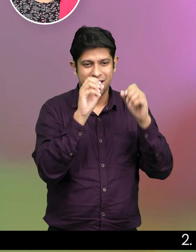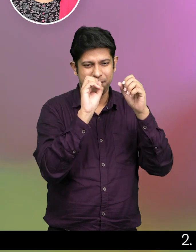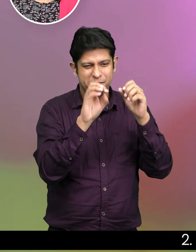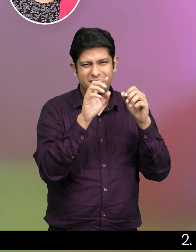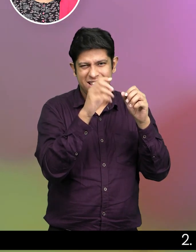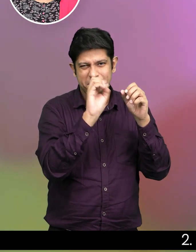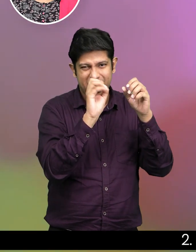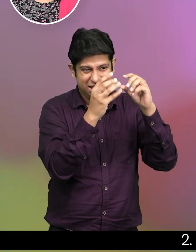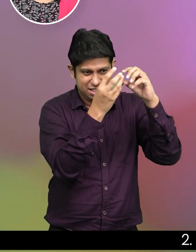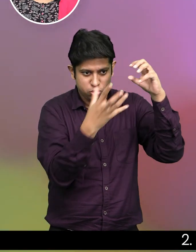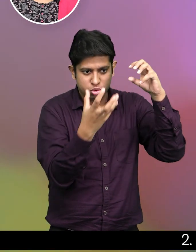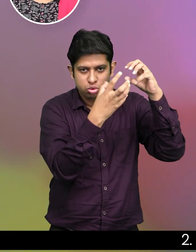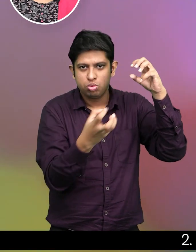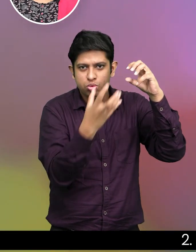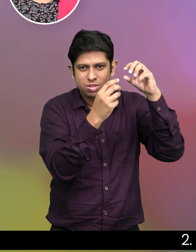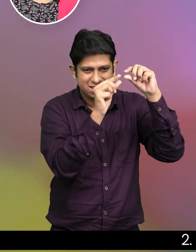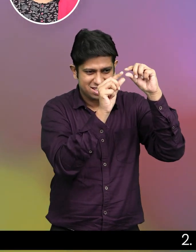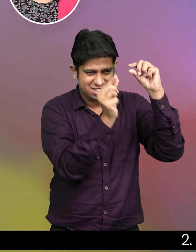tubular reabsorption,